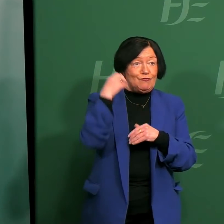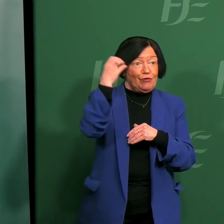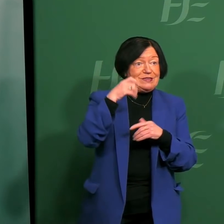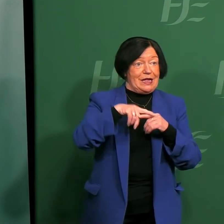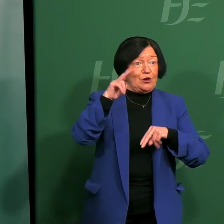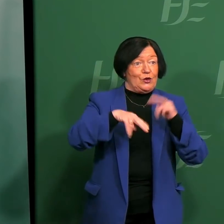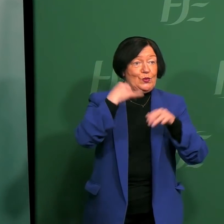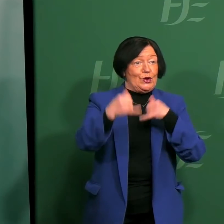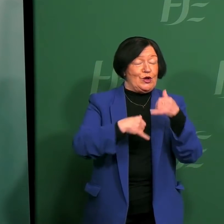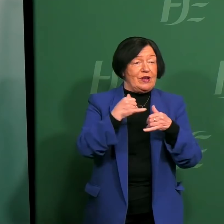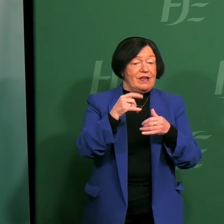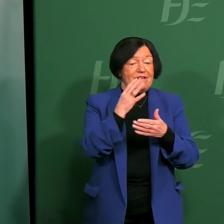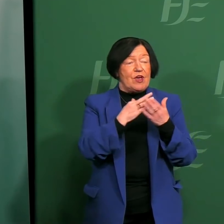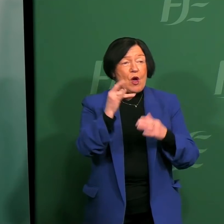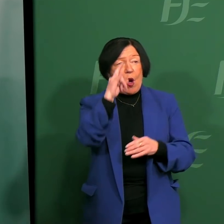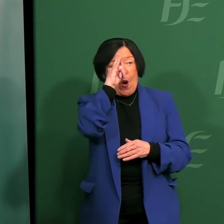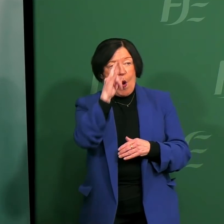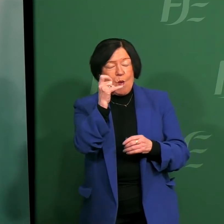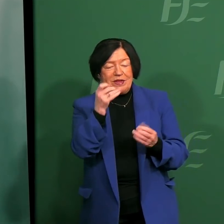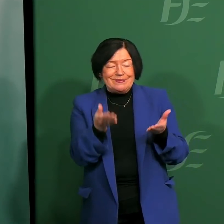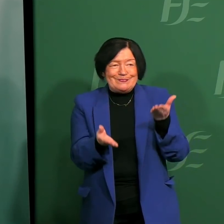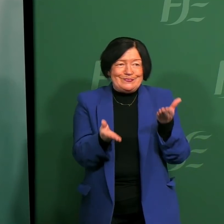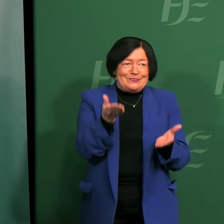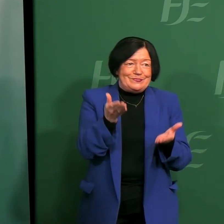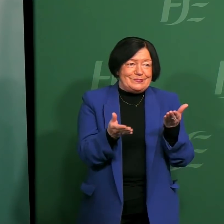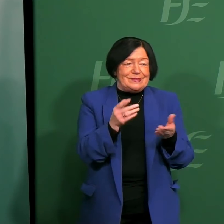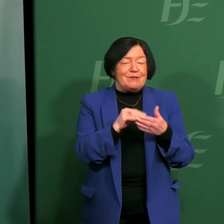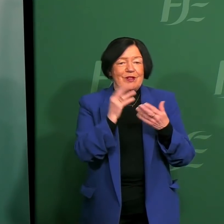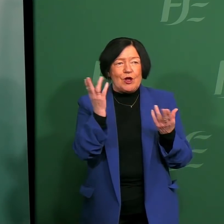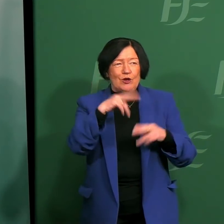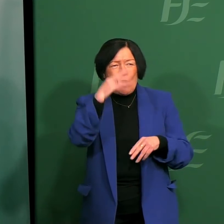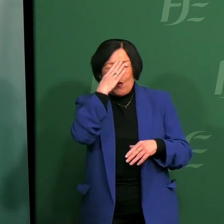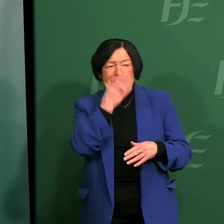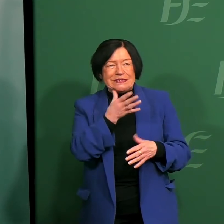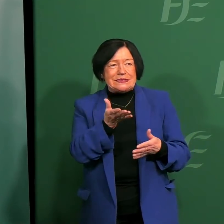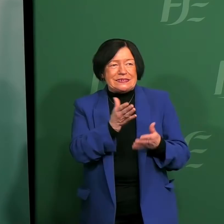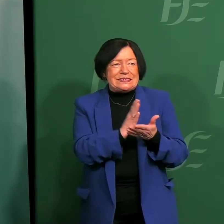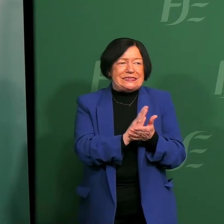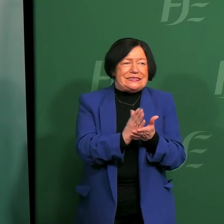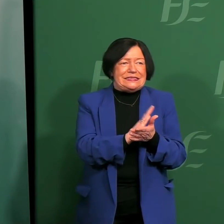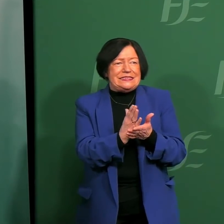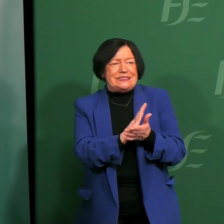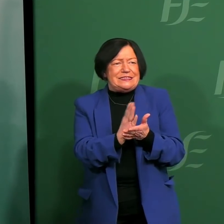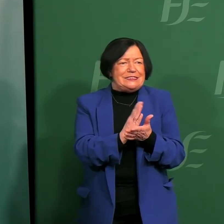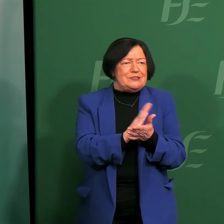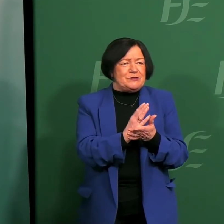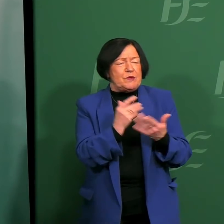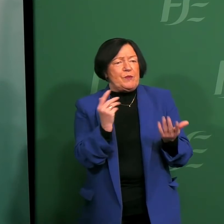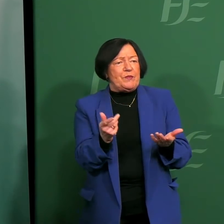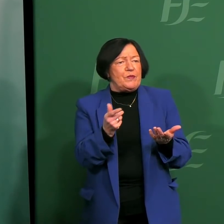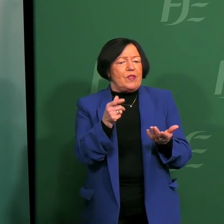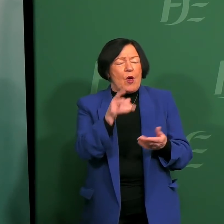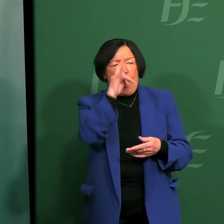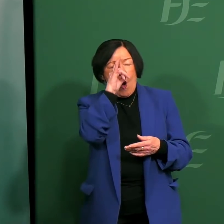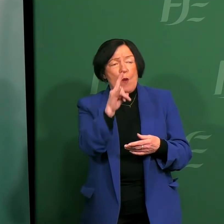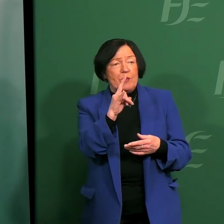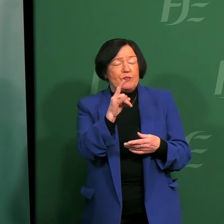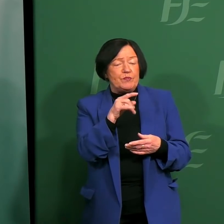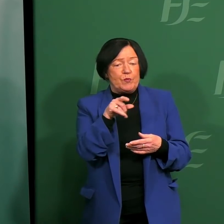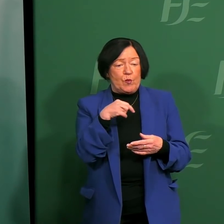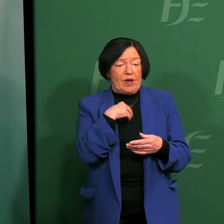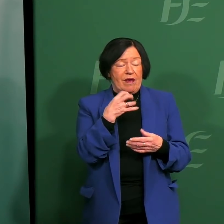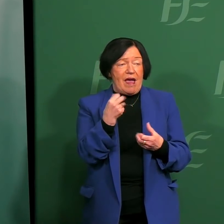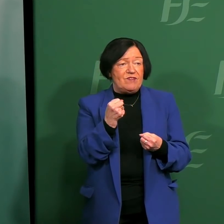a sense of hope, but equally measured with a high level of uncertainty. And the hope certainly relates to the fact that